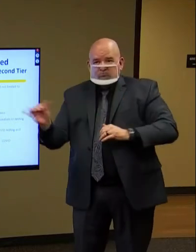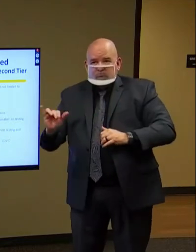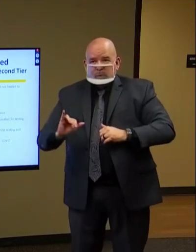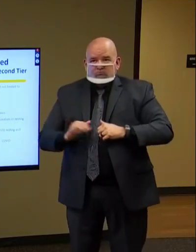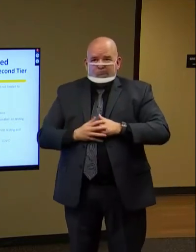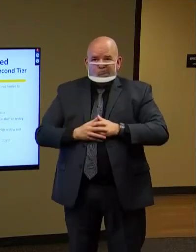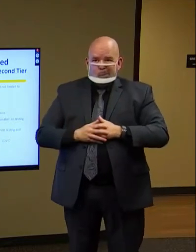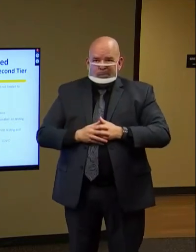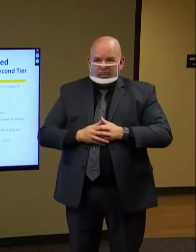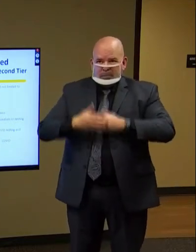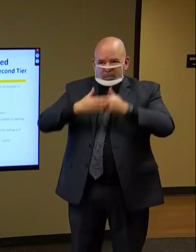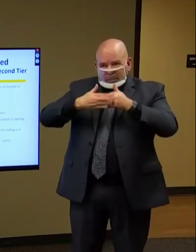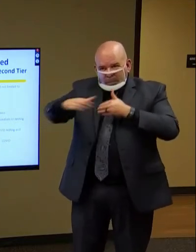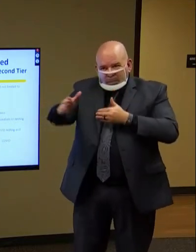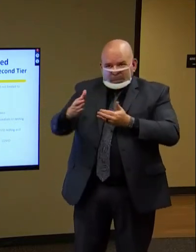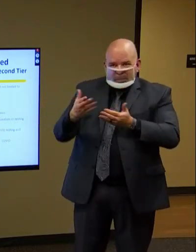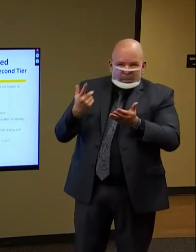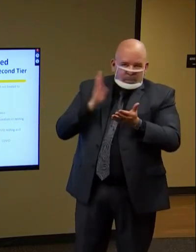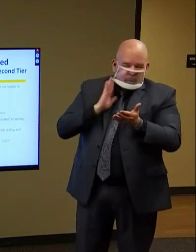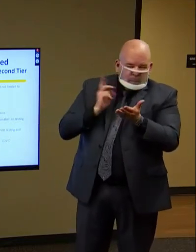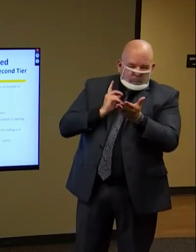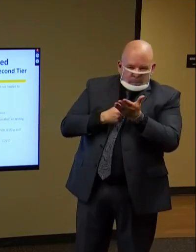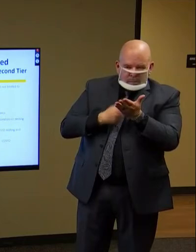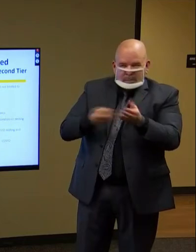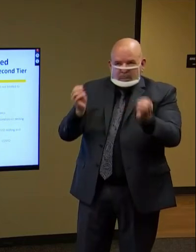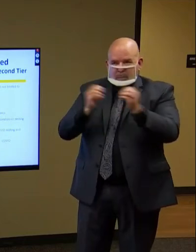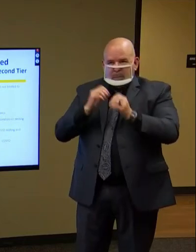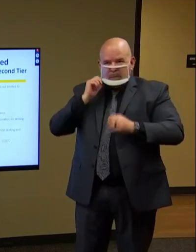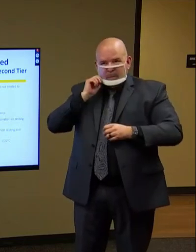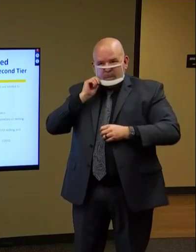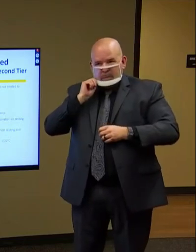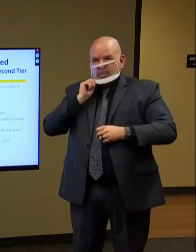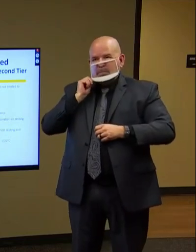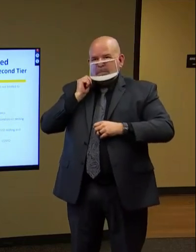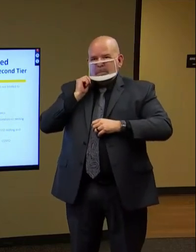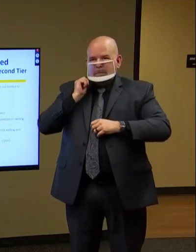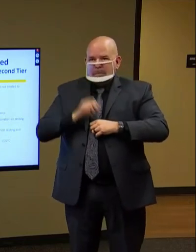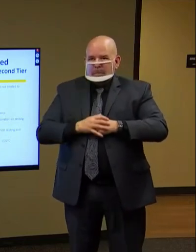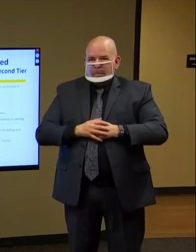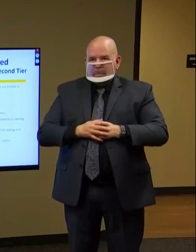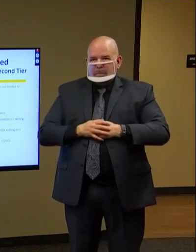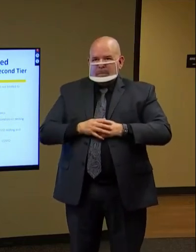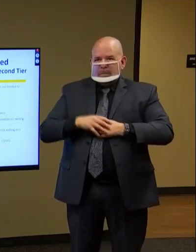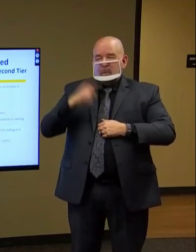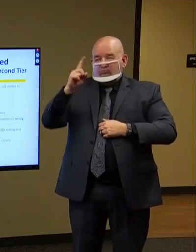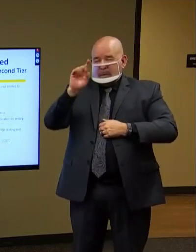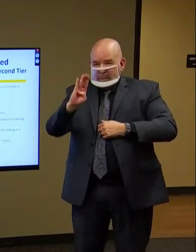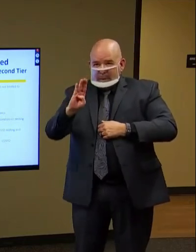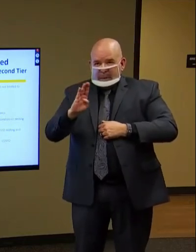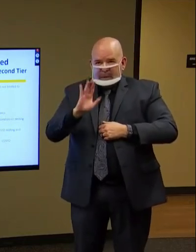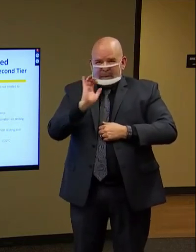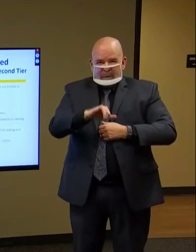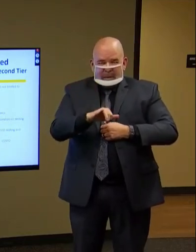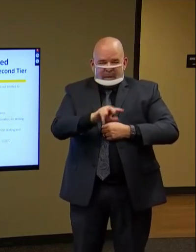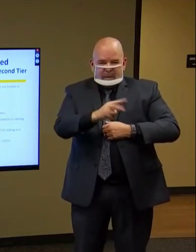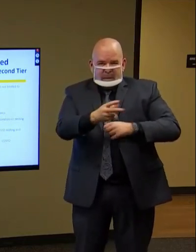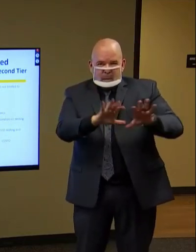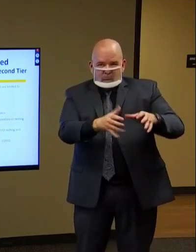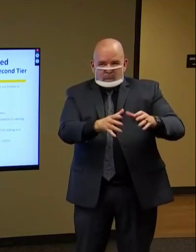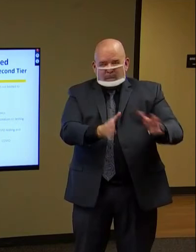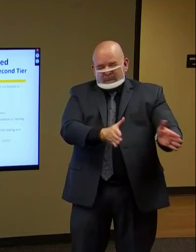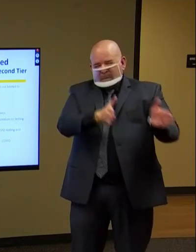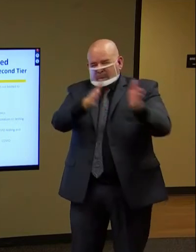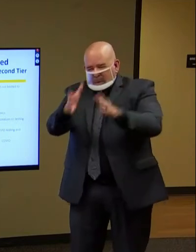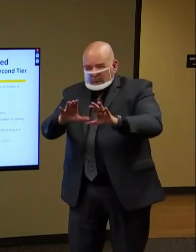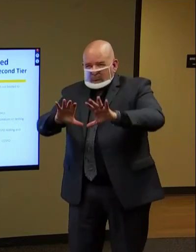days for the next phase. That'll get into phase 1C and 2. And so those are the guidance